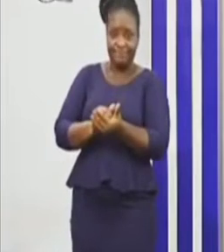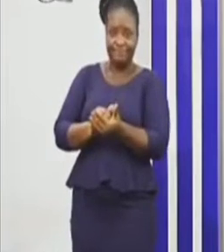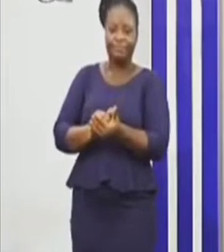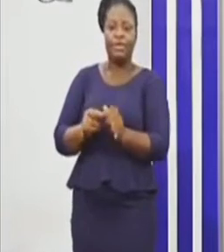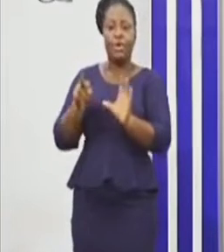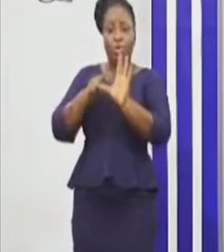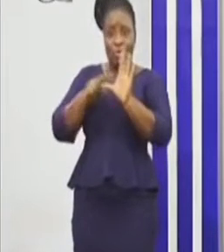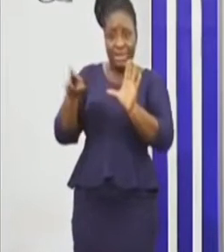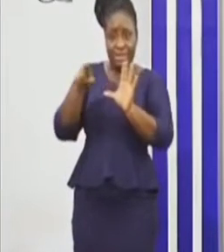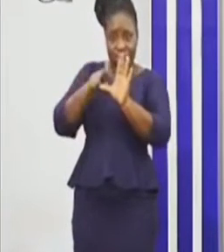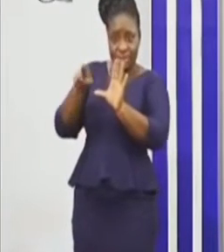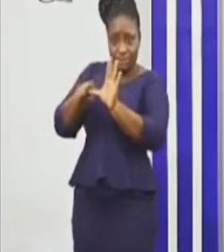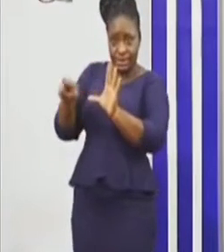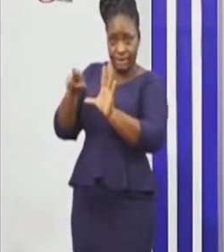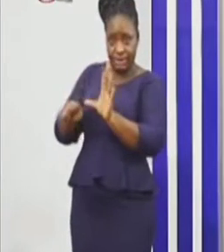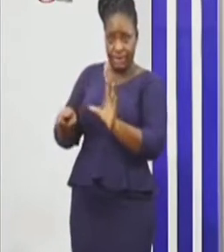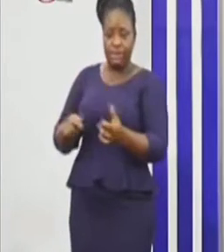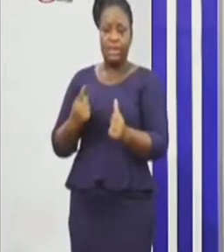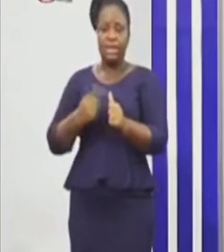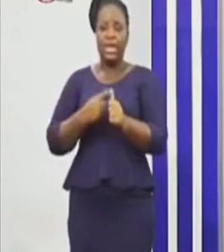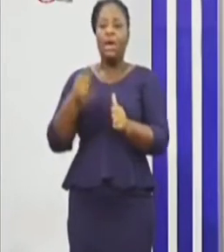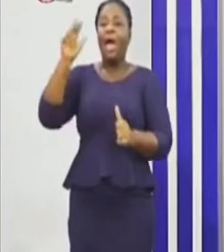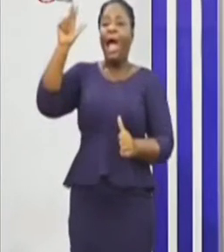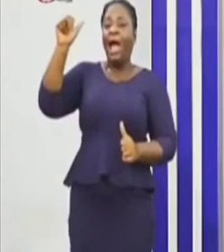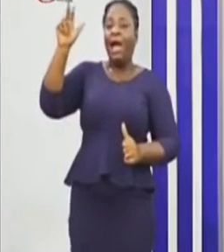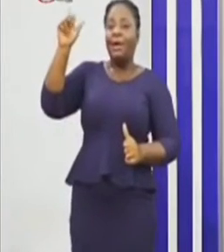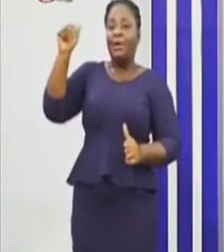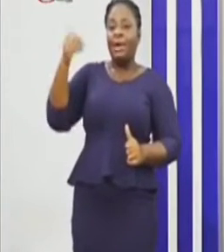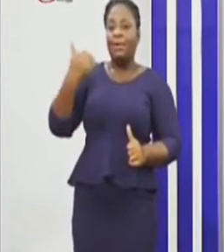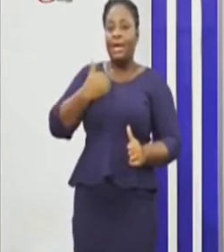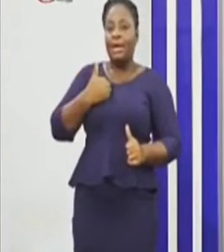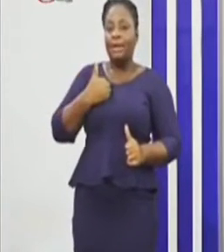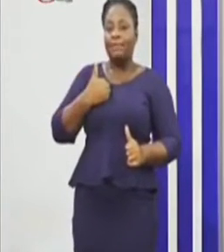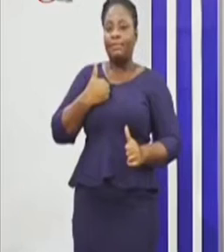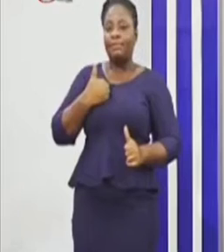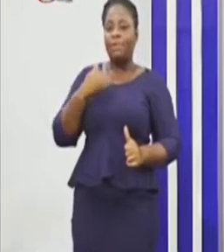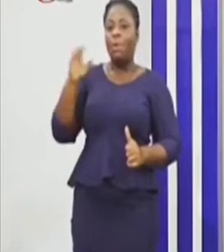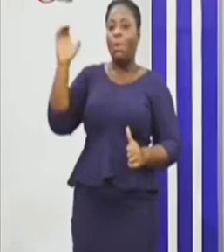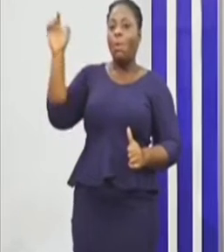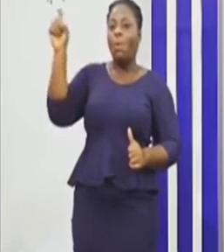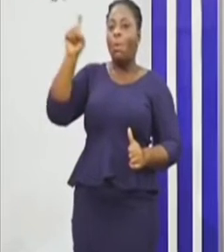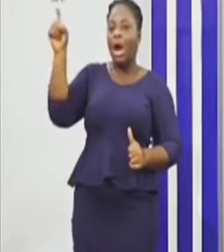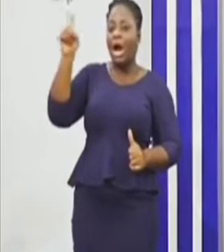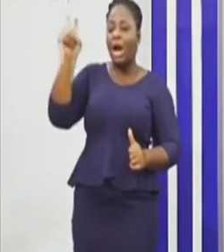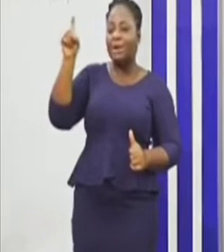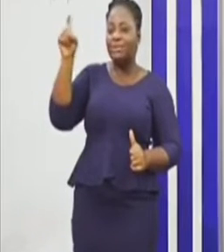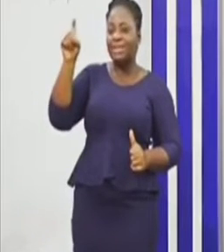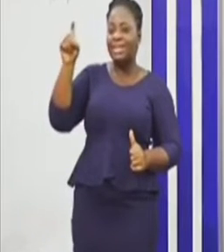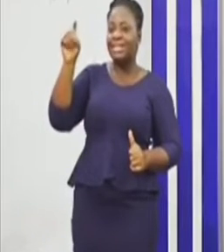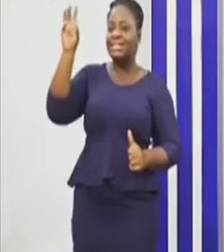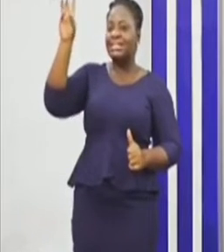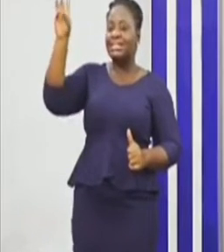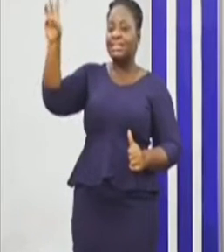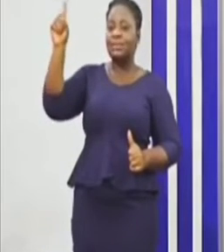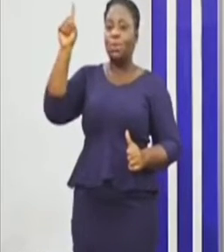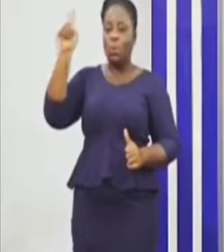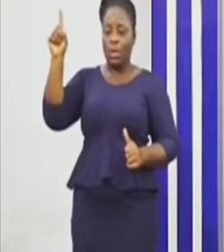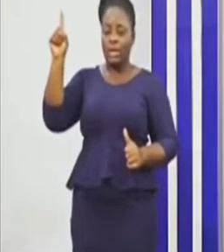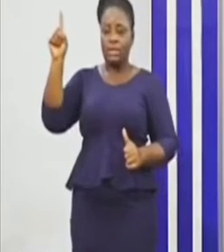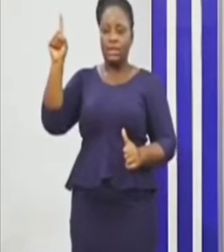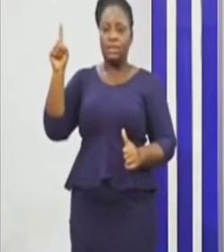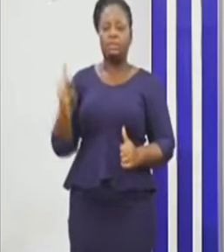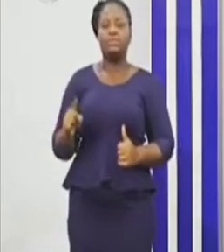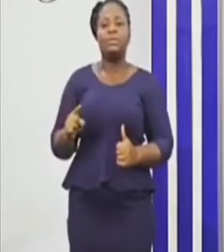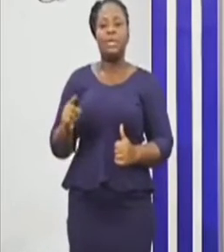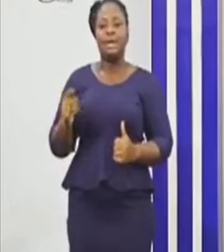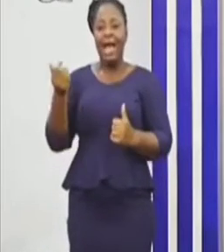region. So in the Greater Accra region, we have a total number of 161 cases. In the